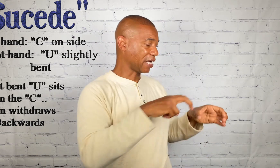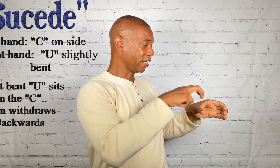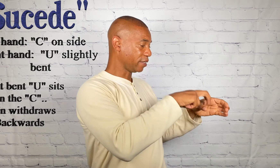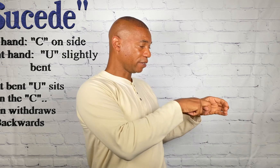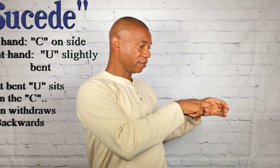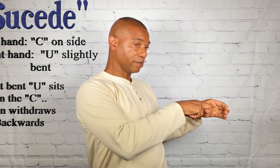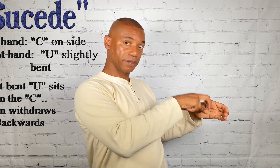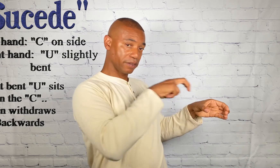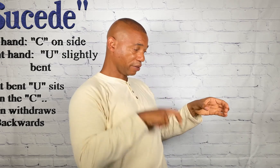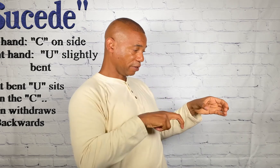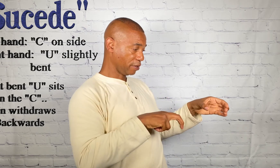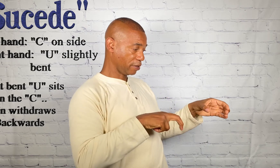side.